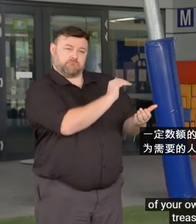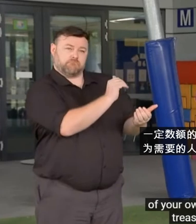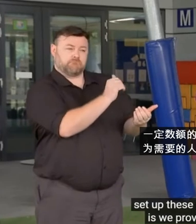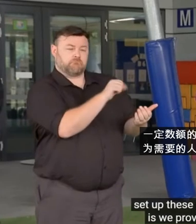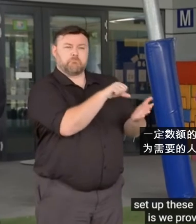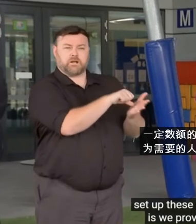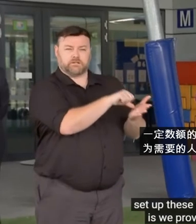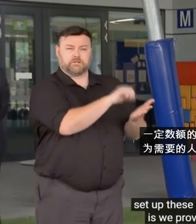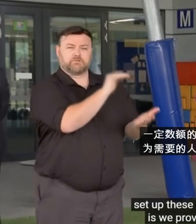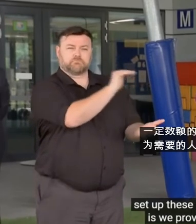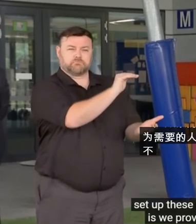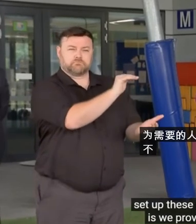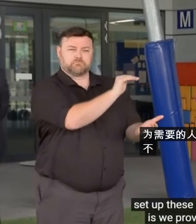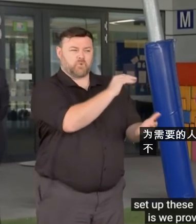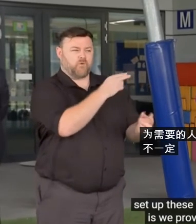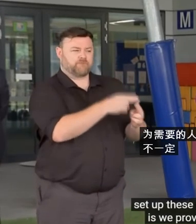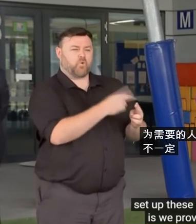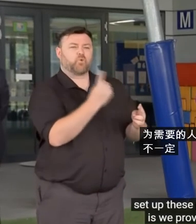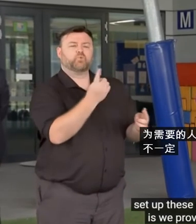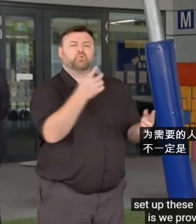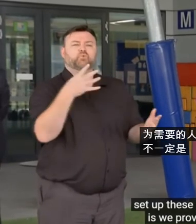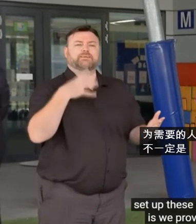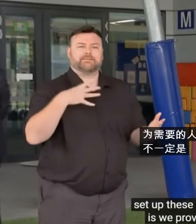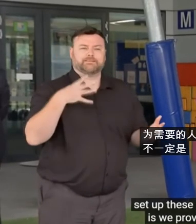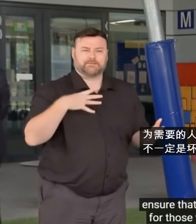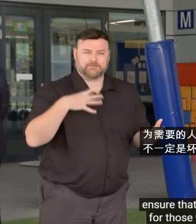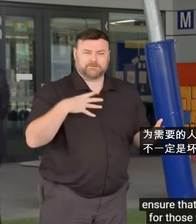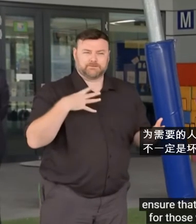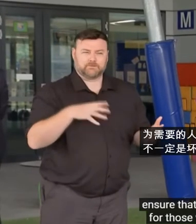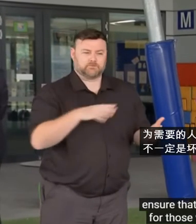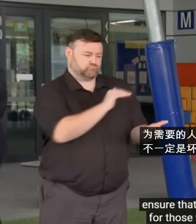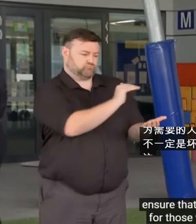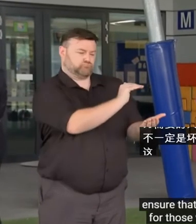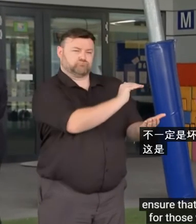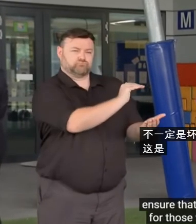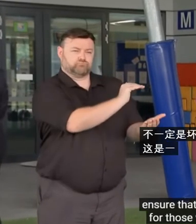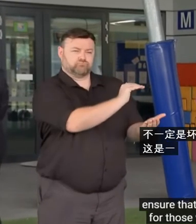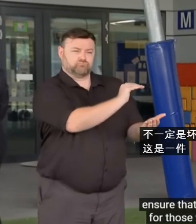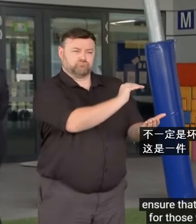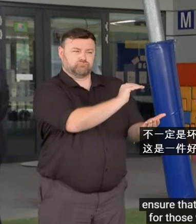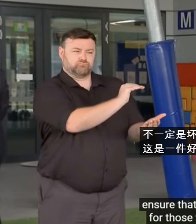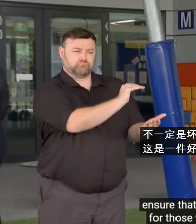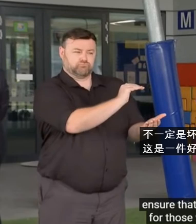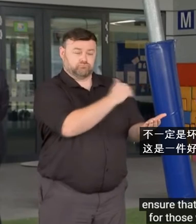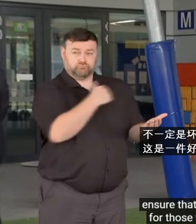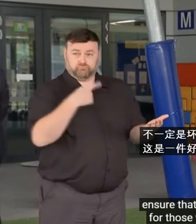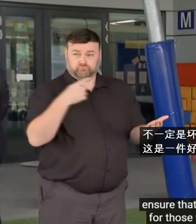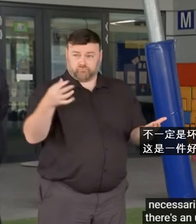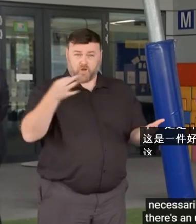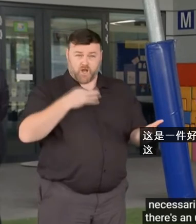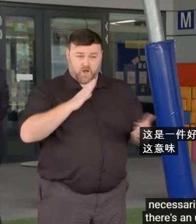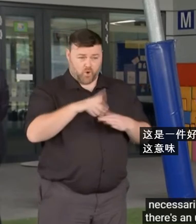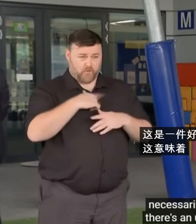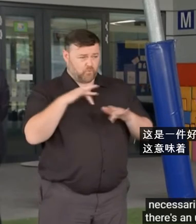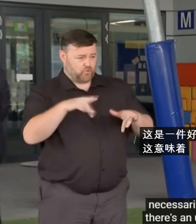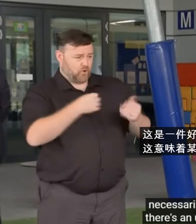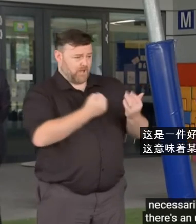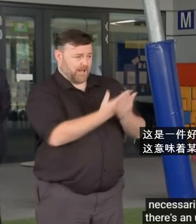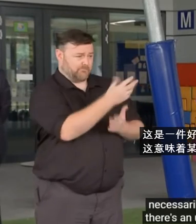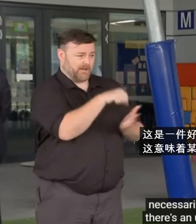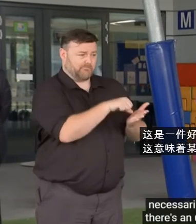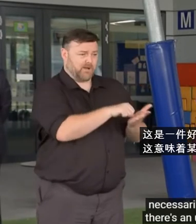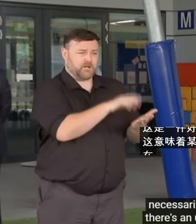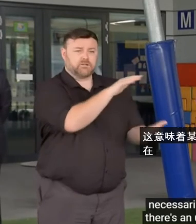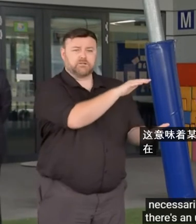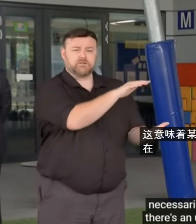for those who need it. It's not necessarily a bad thing that there's an underspend. That's a good thing, because that means